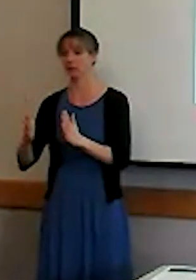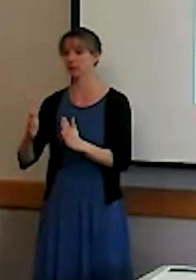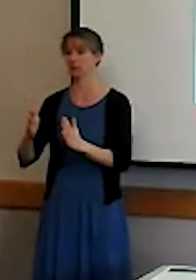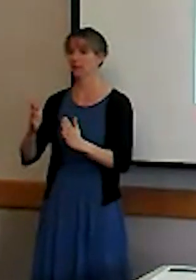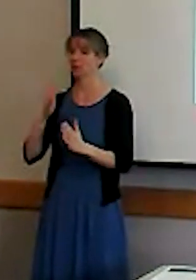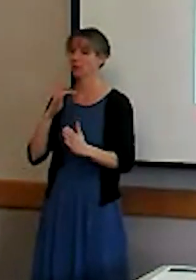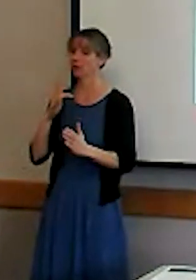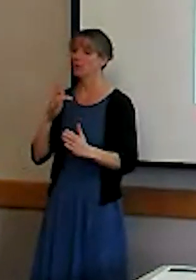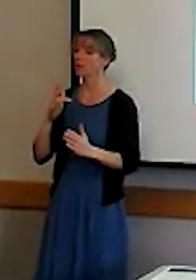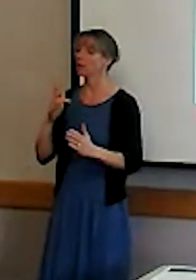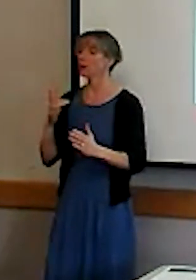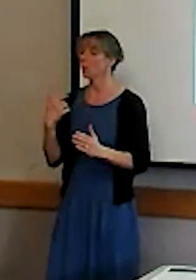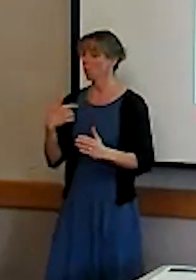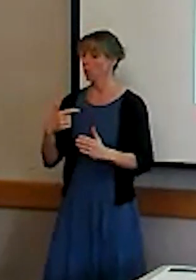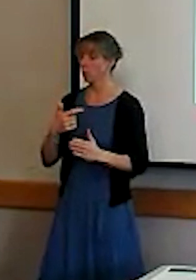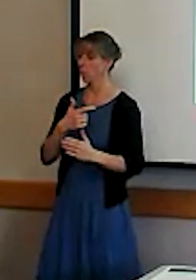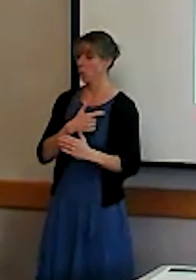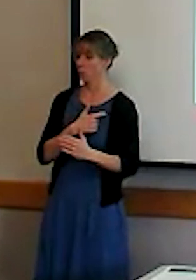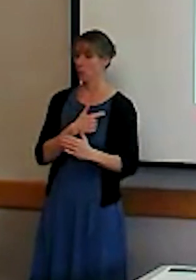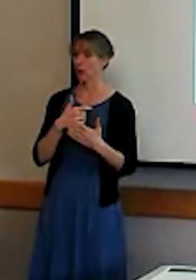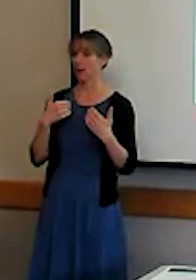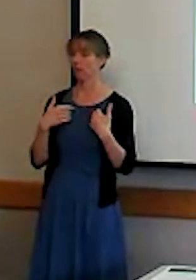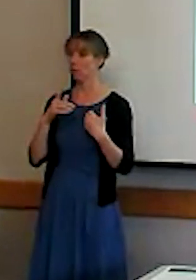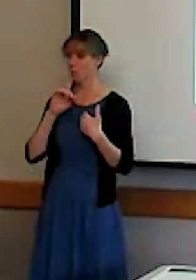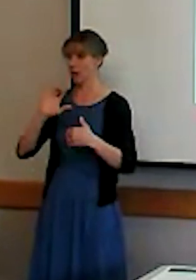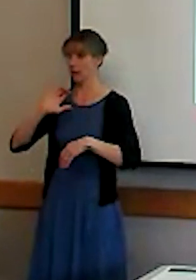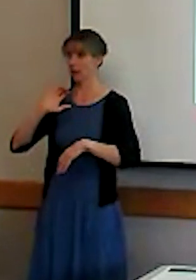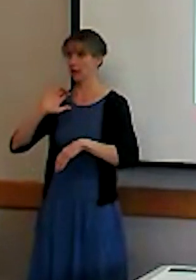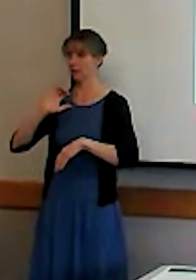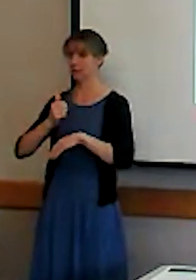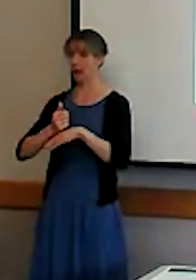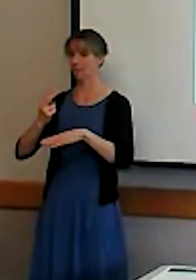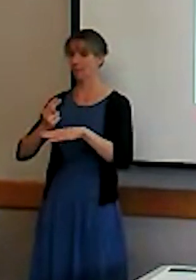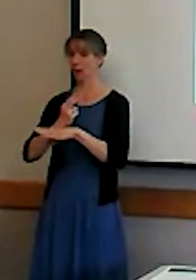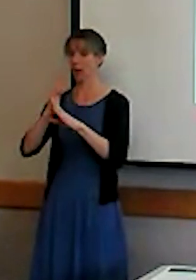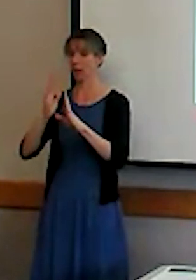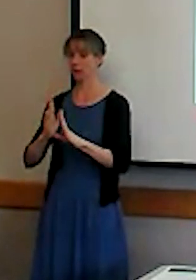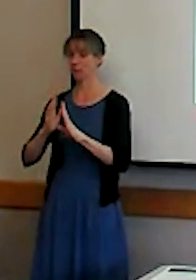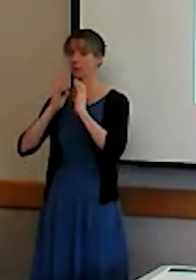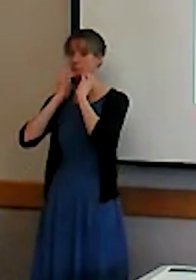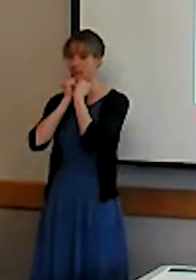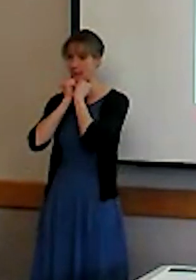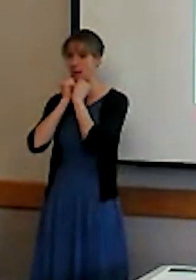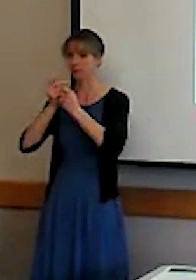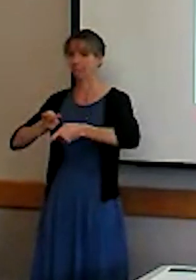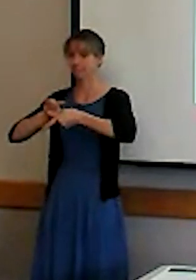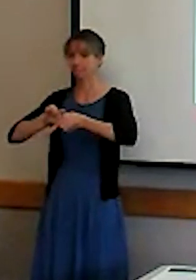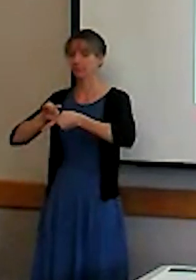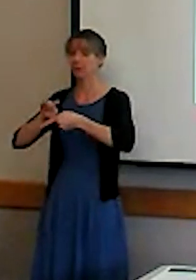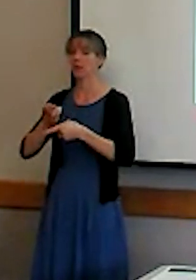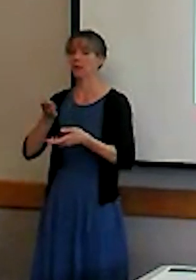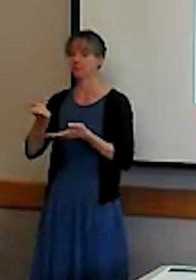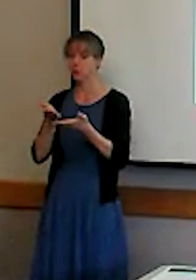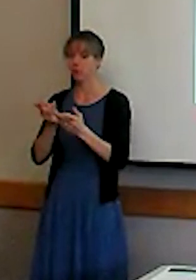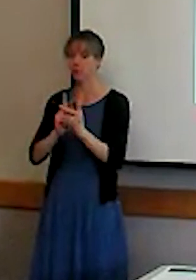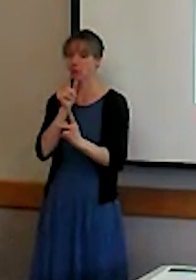the space is that we have a really built out customer care department to serve the folks that